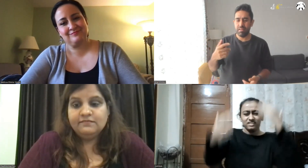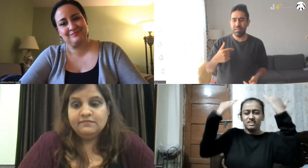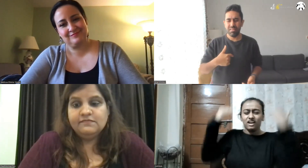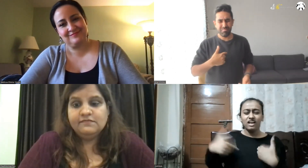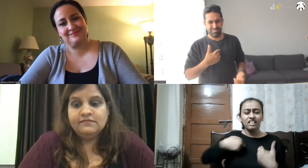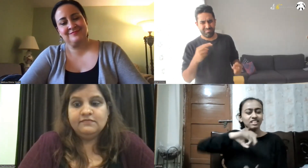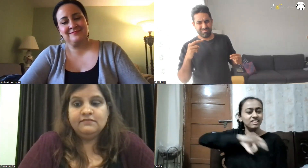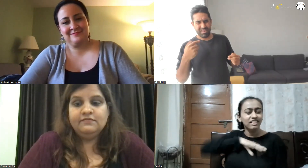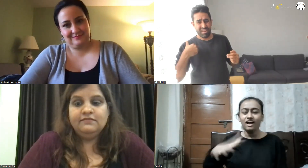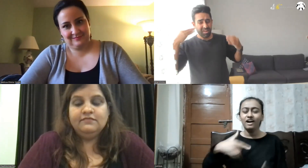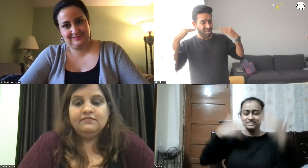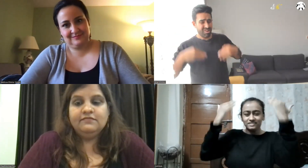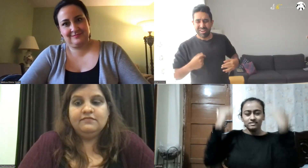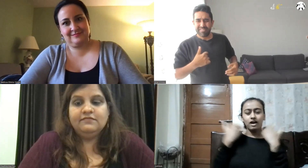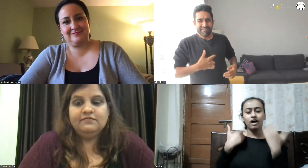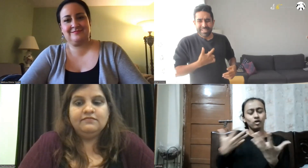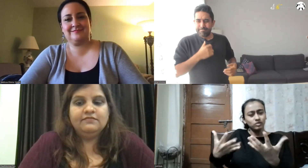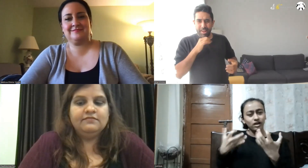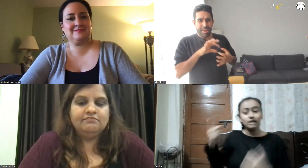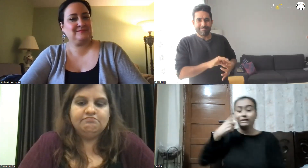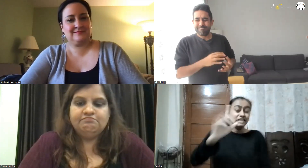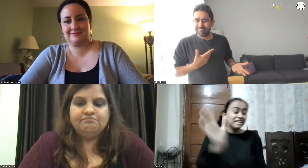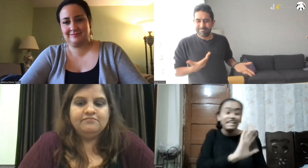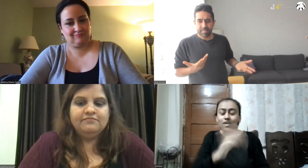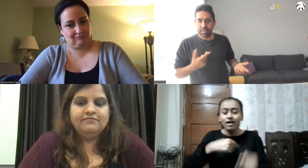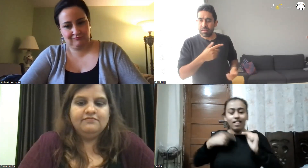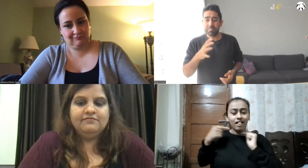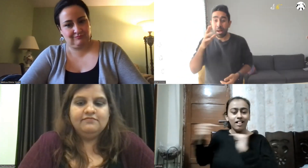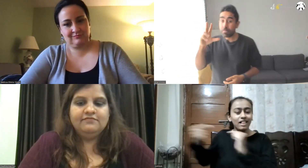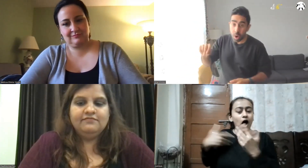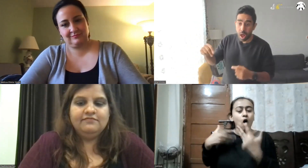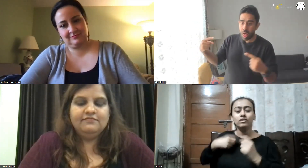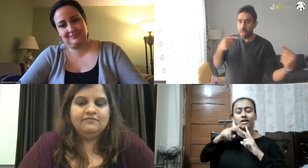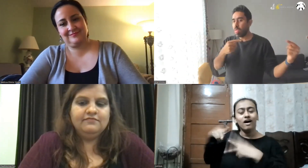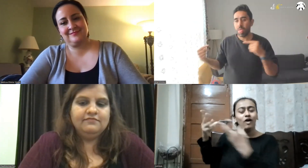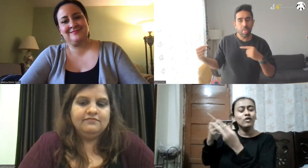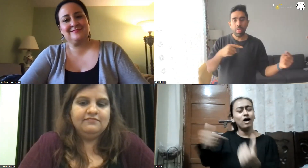short hair. I actually don't like keeping long hair. I want to get a haircut,